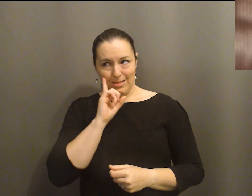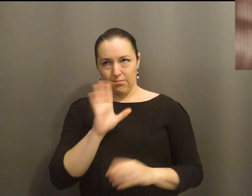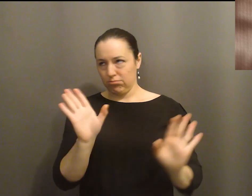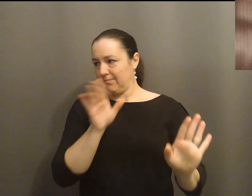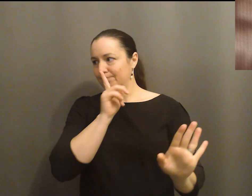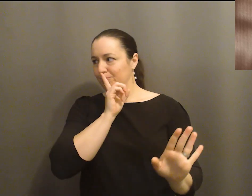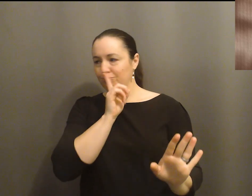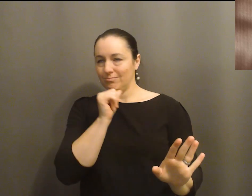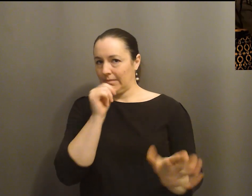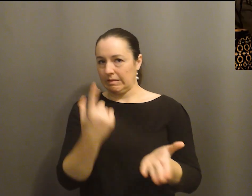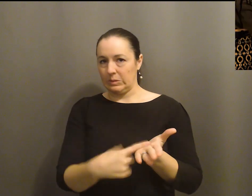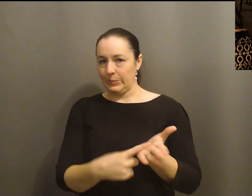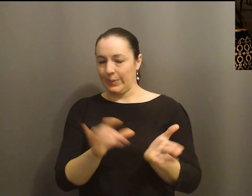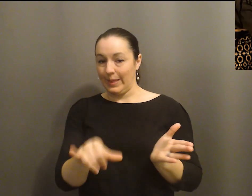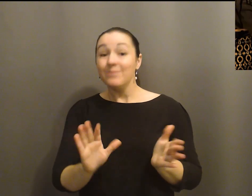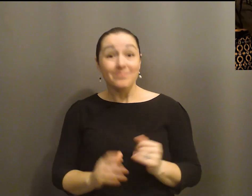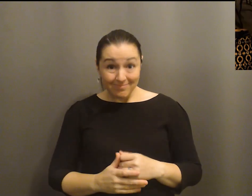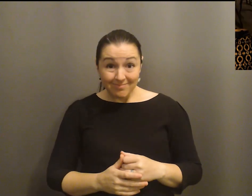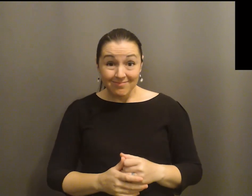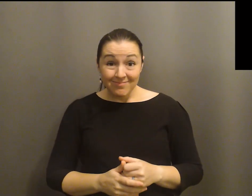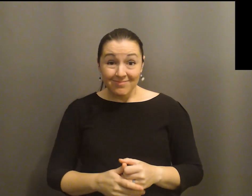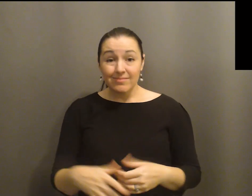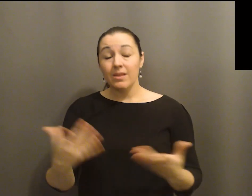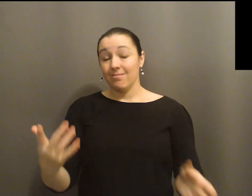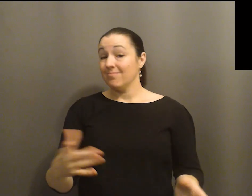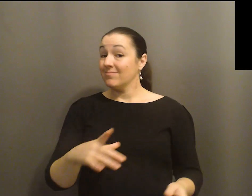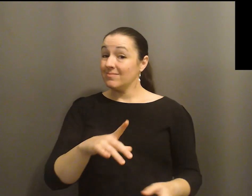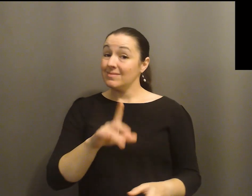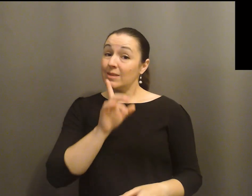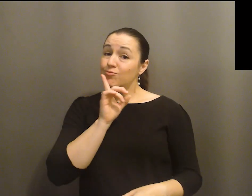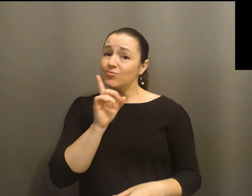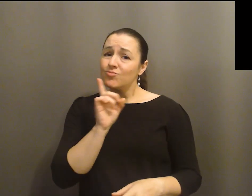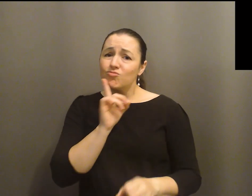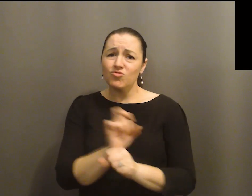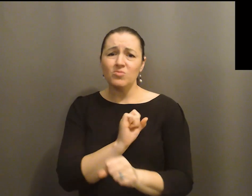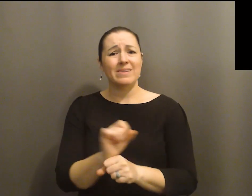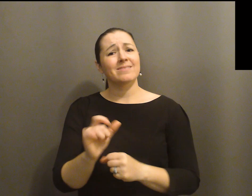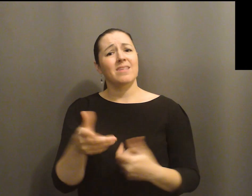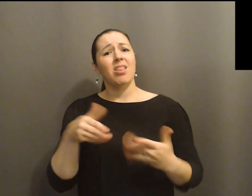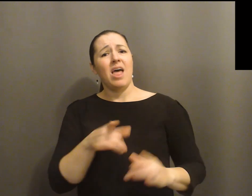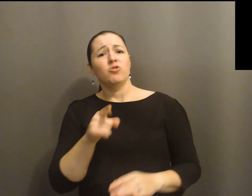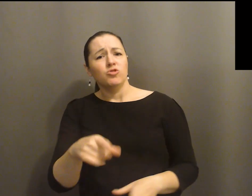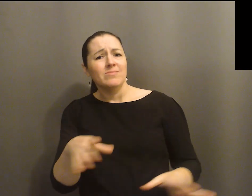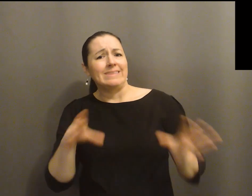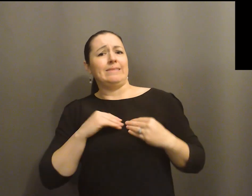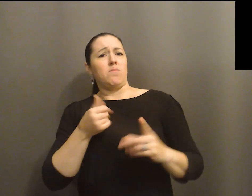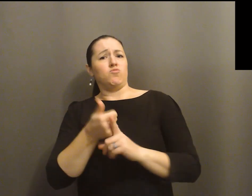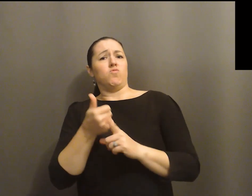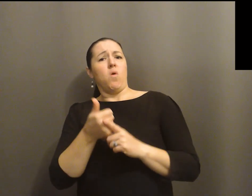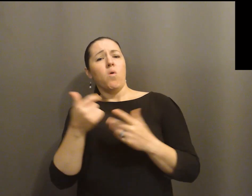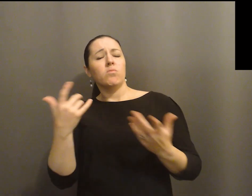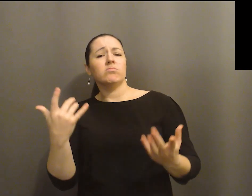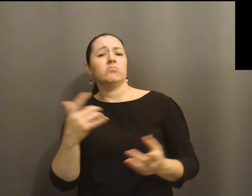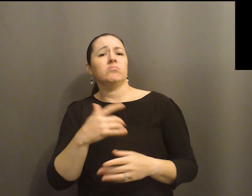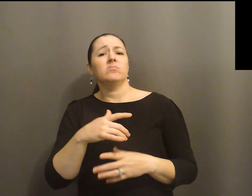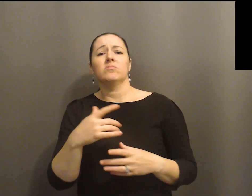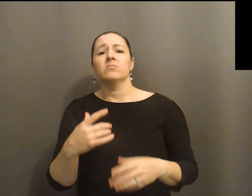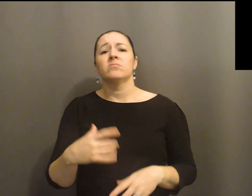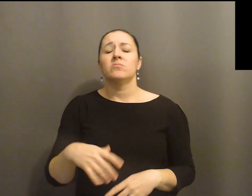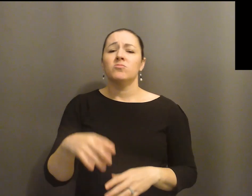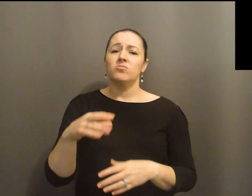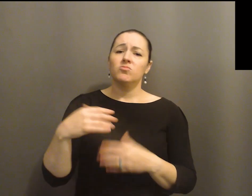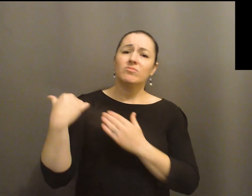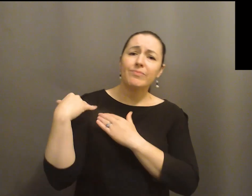Let's not talk about that Self-control And this is a heart To own your own stuff No excuses No blaming other